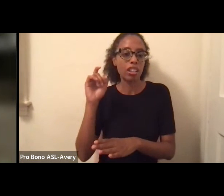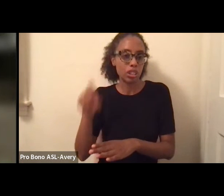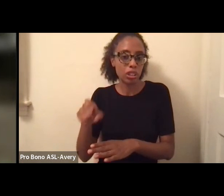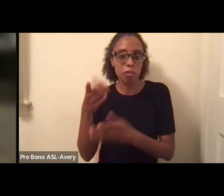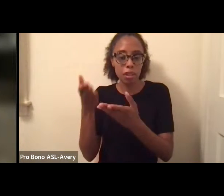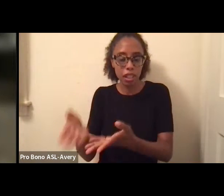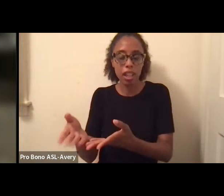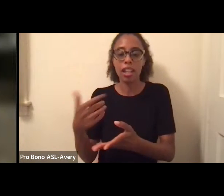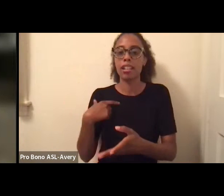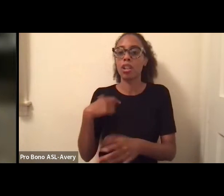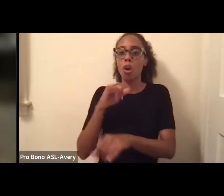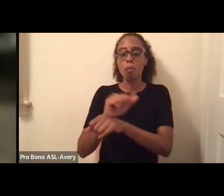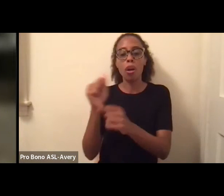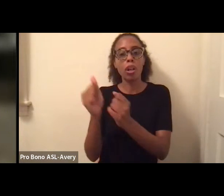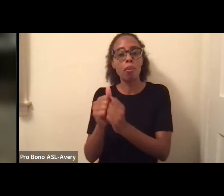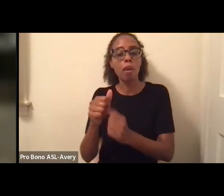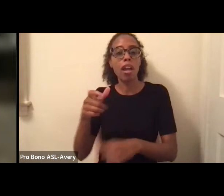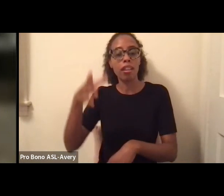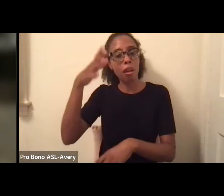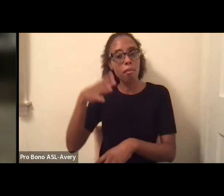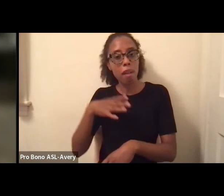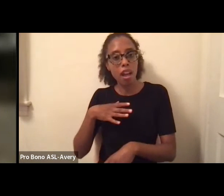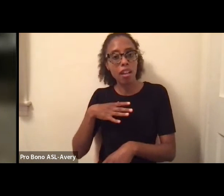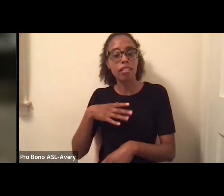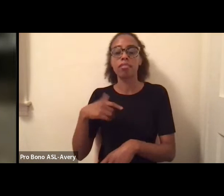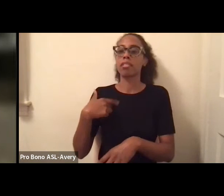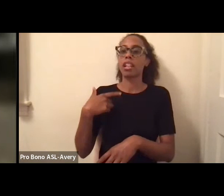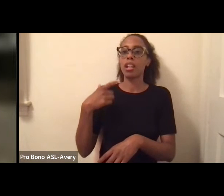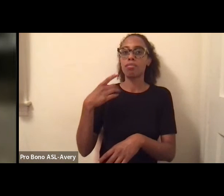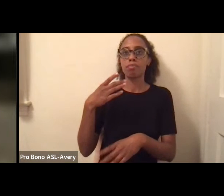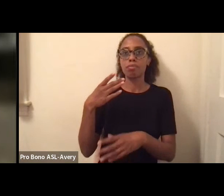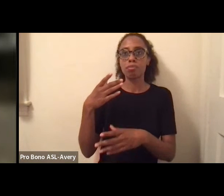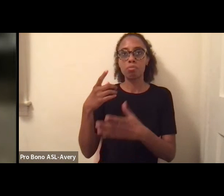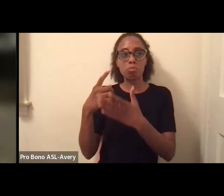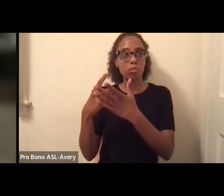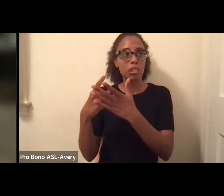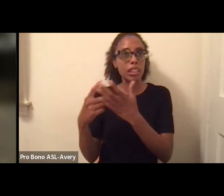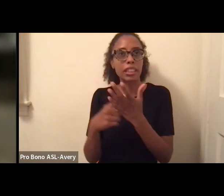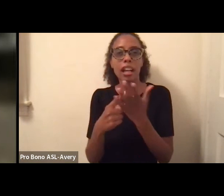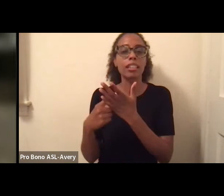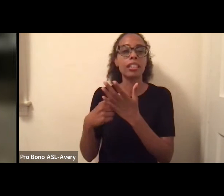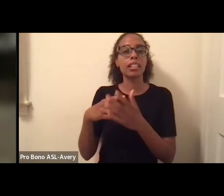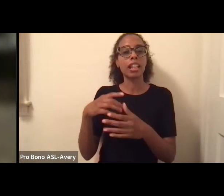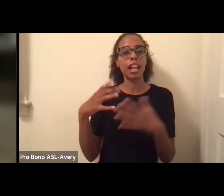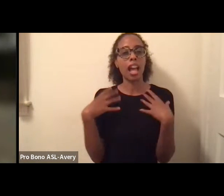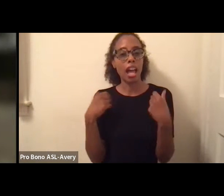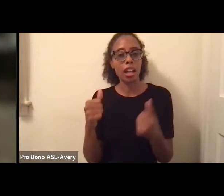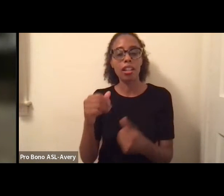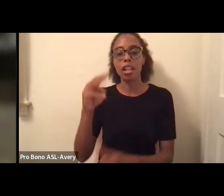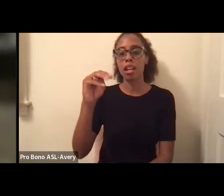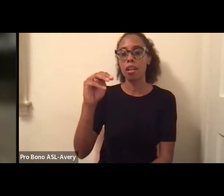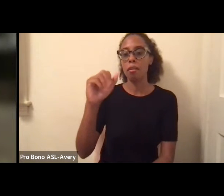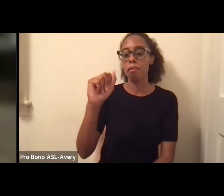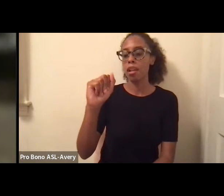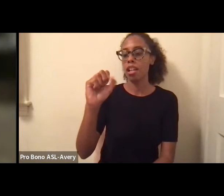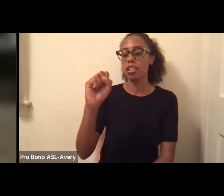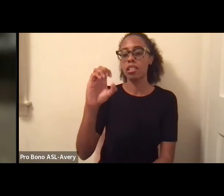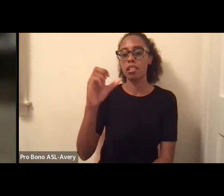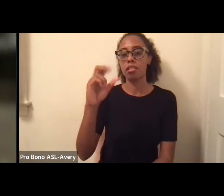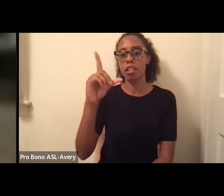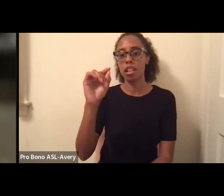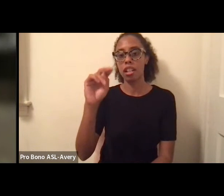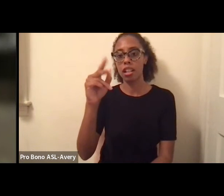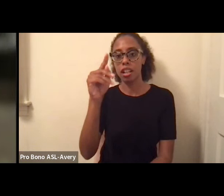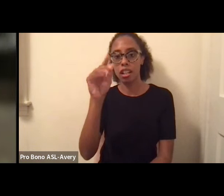womanism, healthy masculinity, and other topics related to equity and fairness in society. Carving out